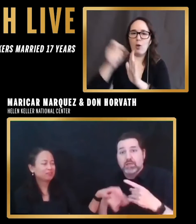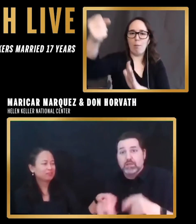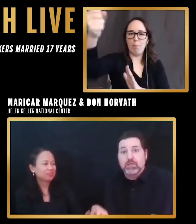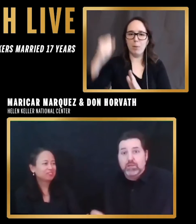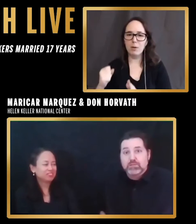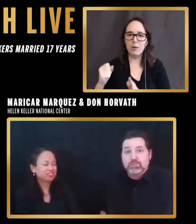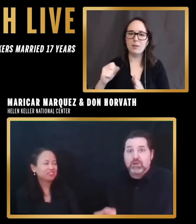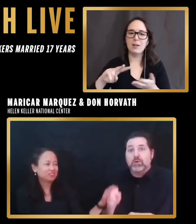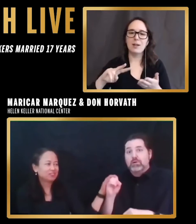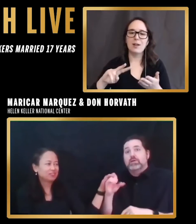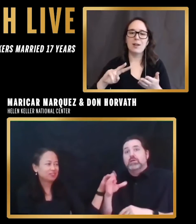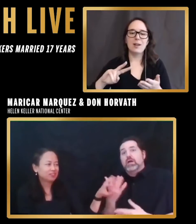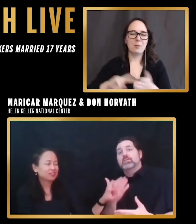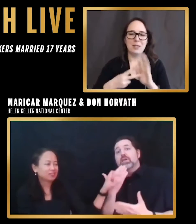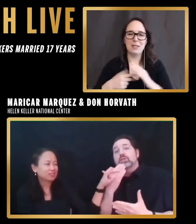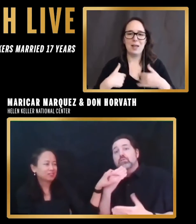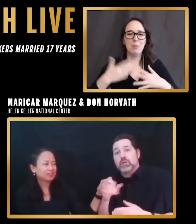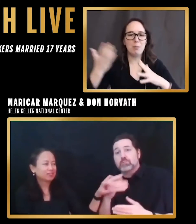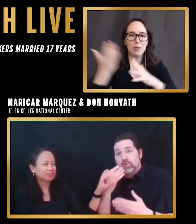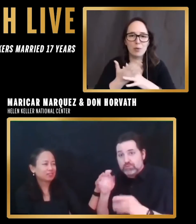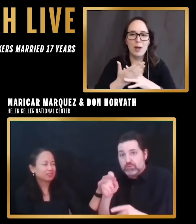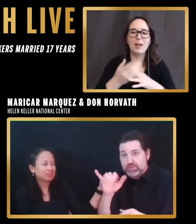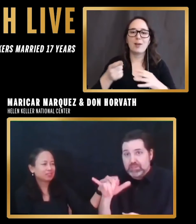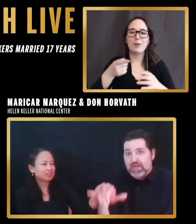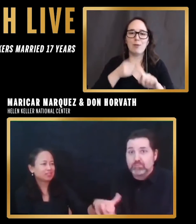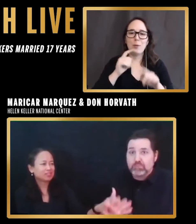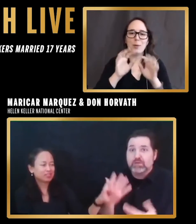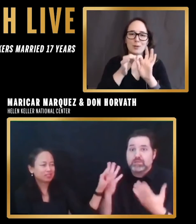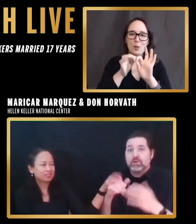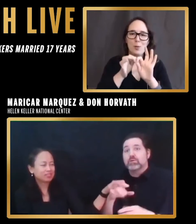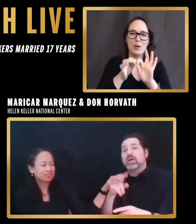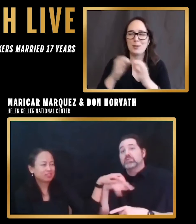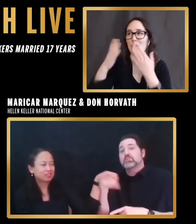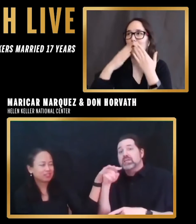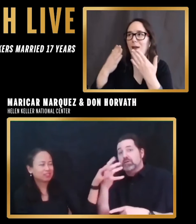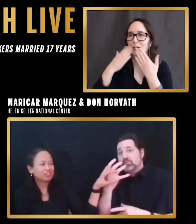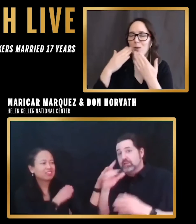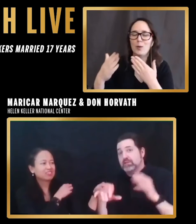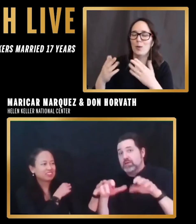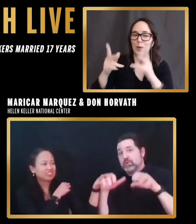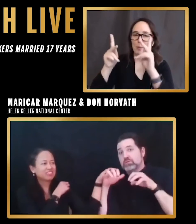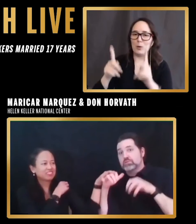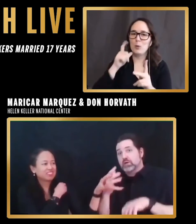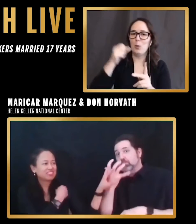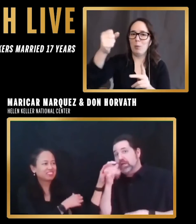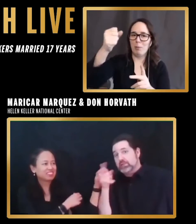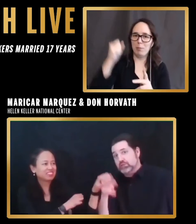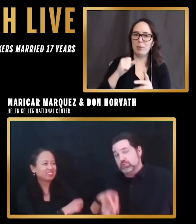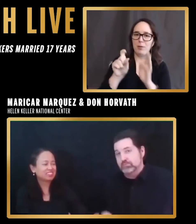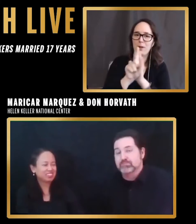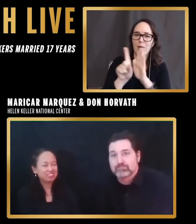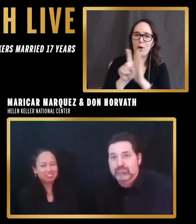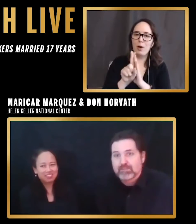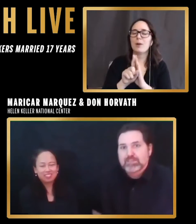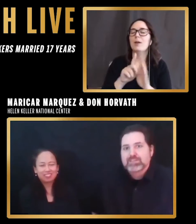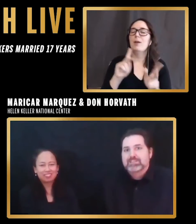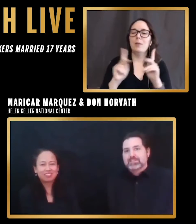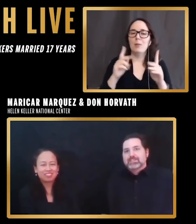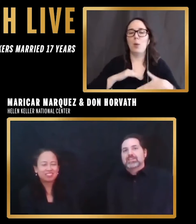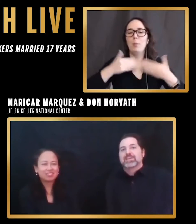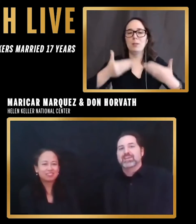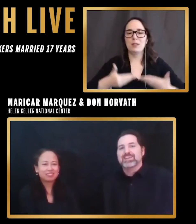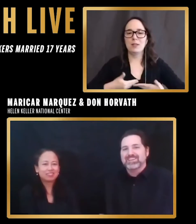signing. So I thank you, that person who did that. But, everybody else in the theater was mad at you.